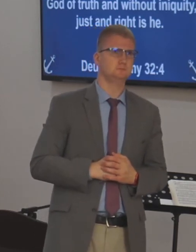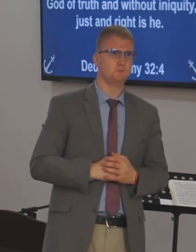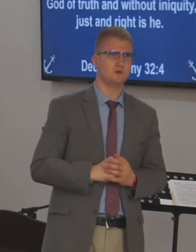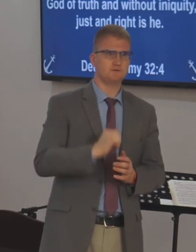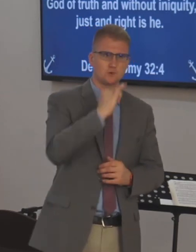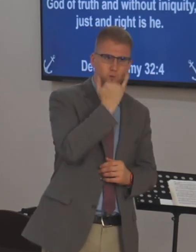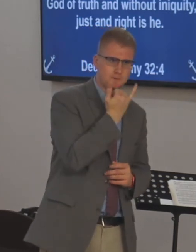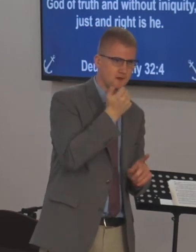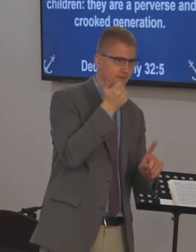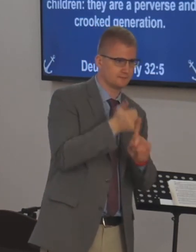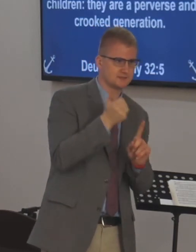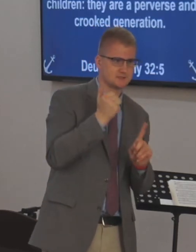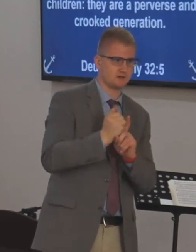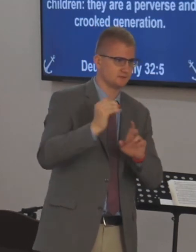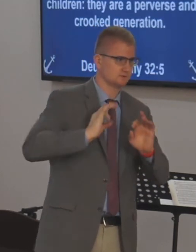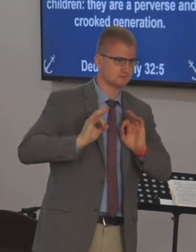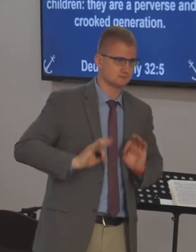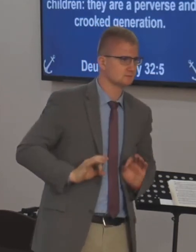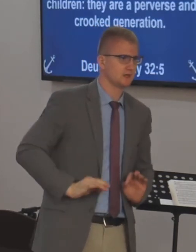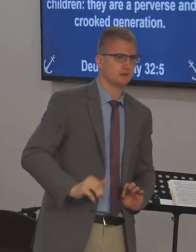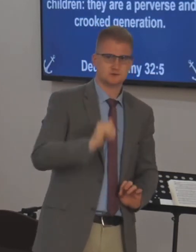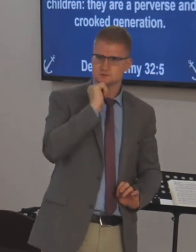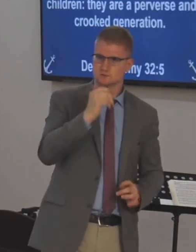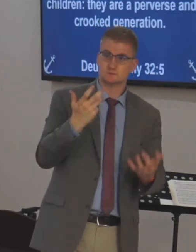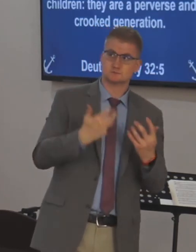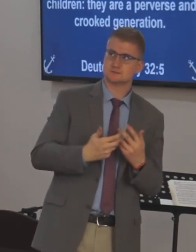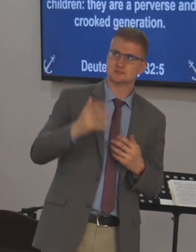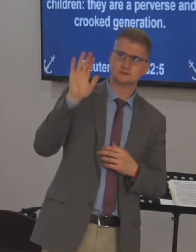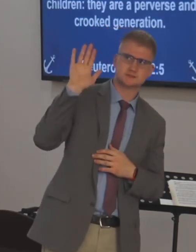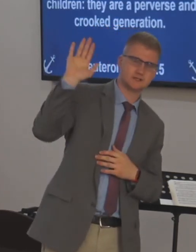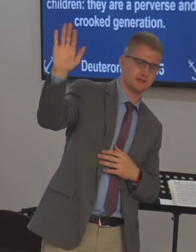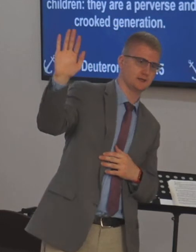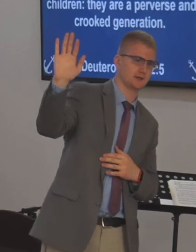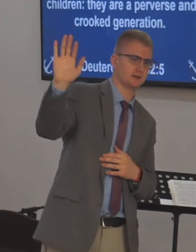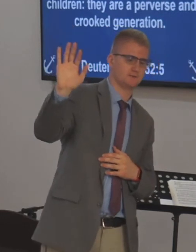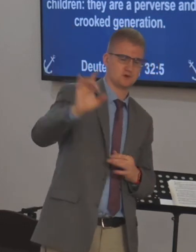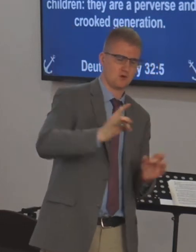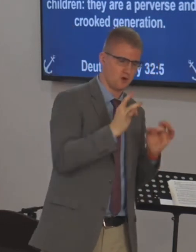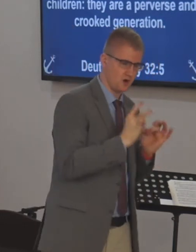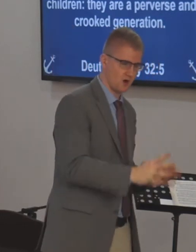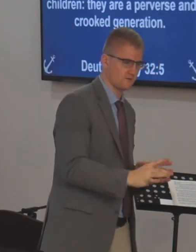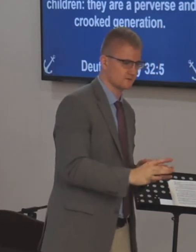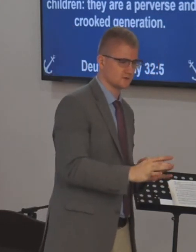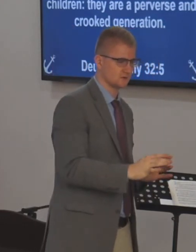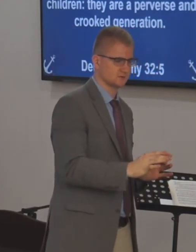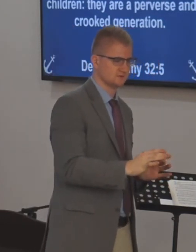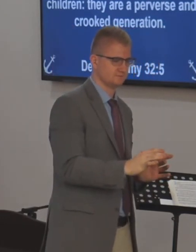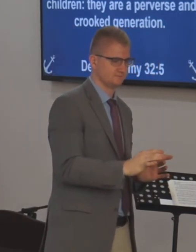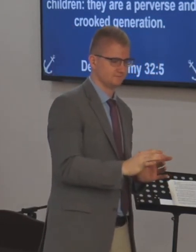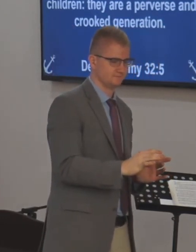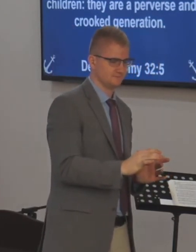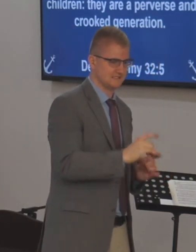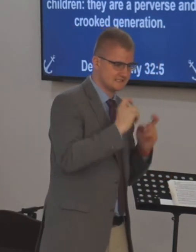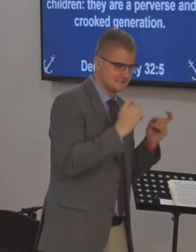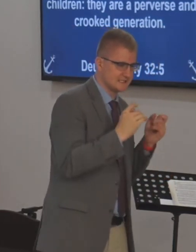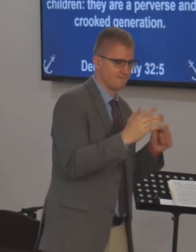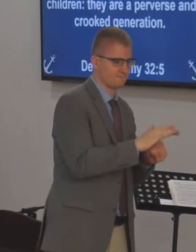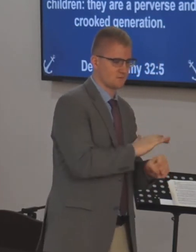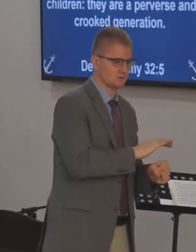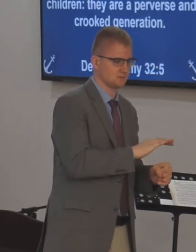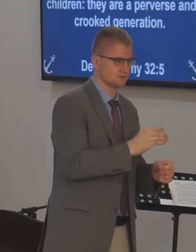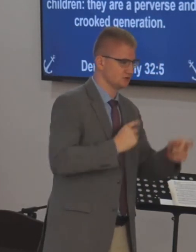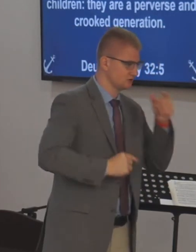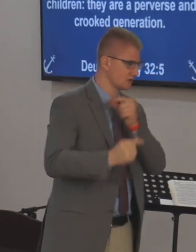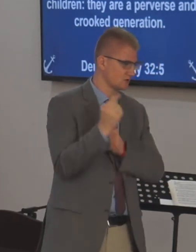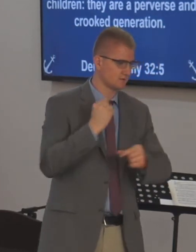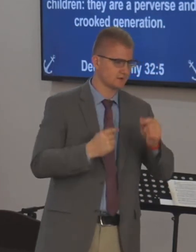Their spot is not the spot of his children. They are a perverse and crooked generation. You know who I think this is written to?